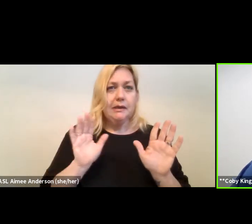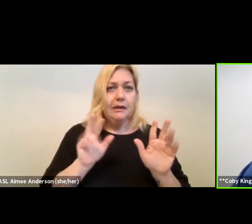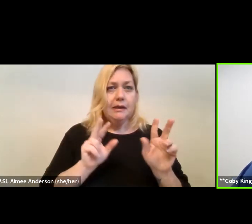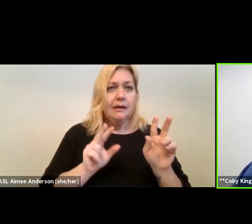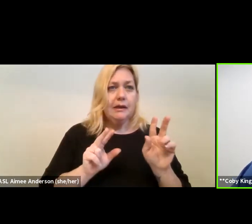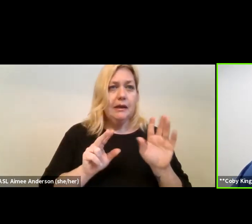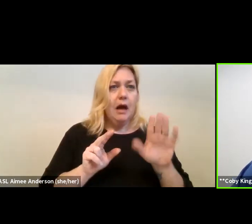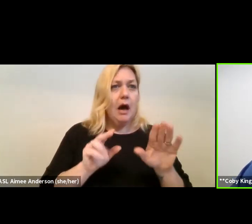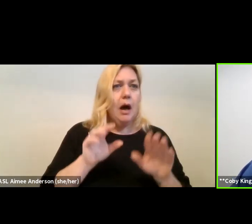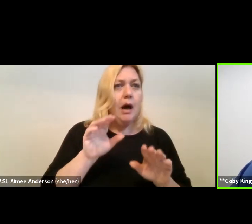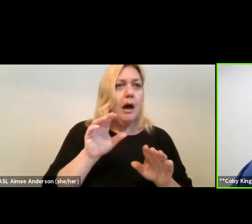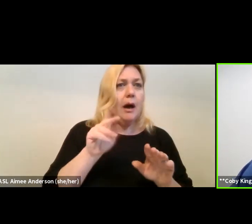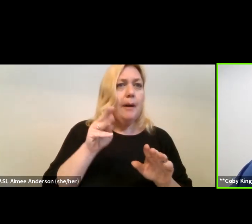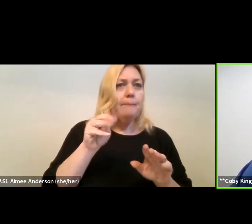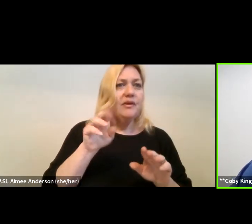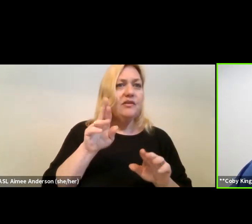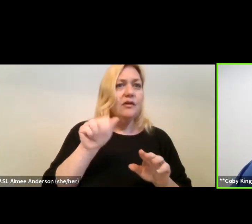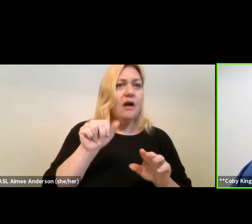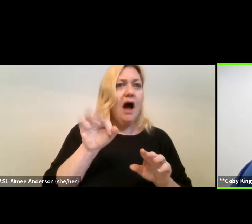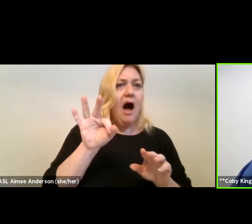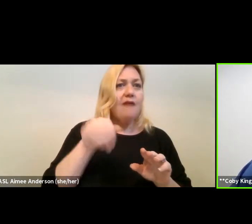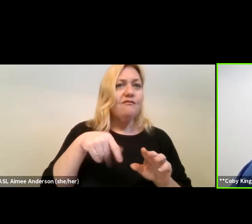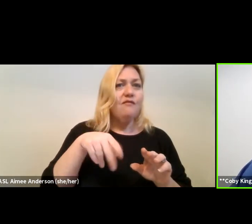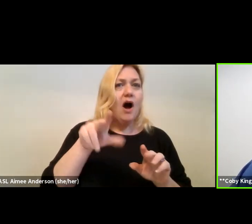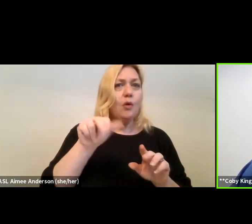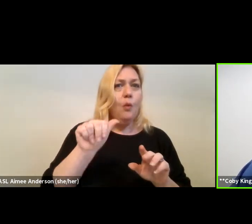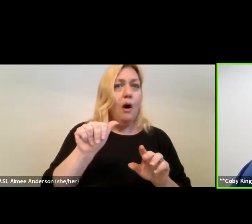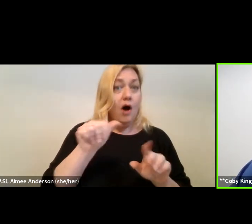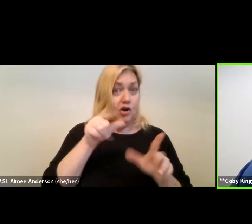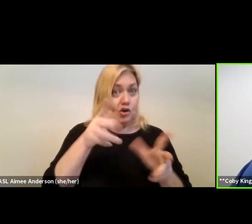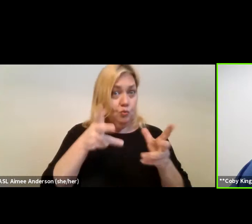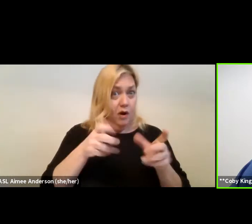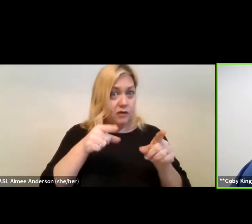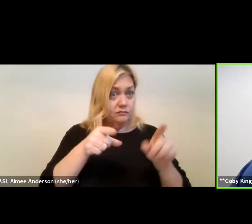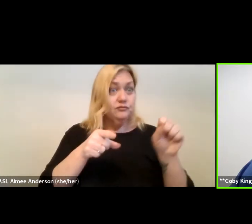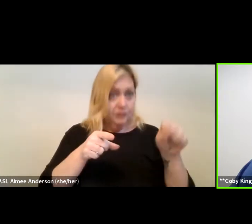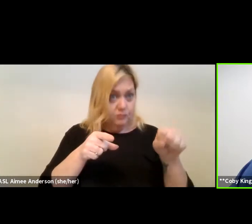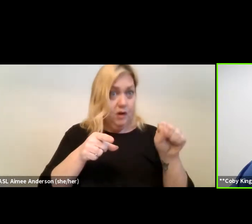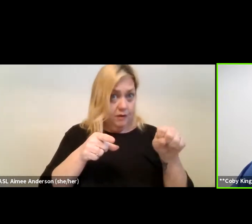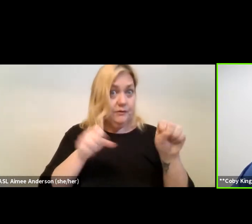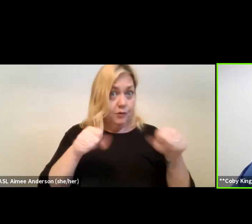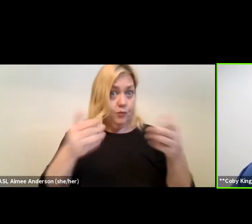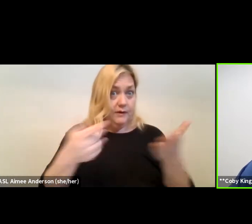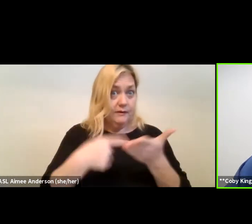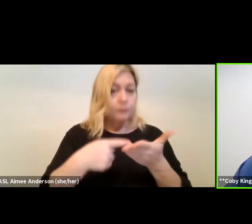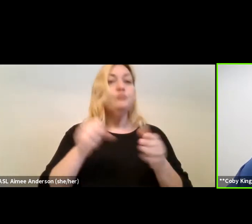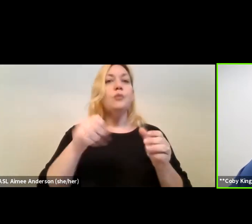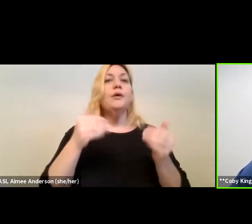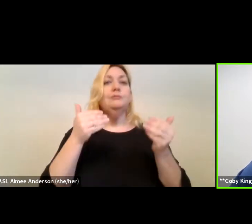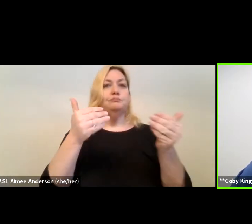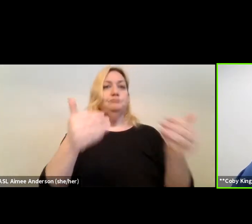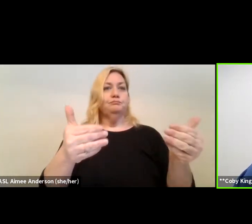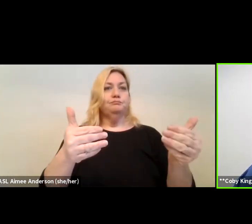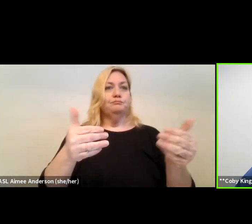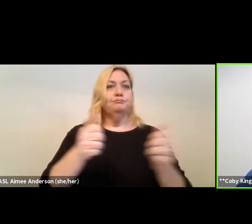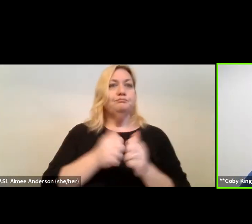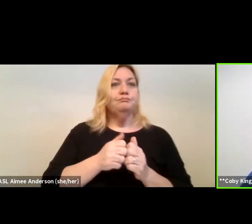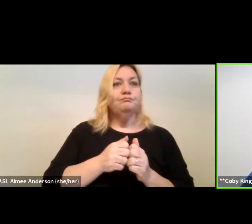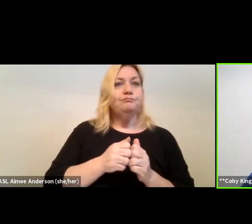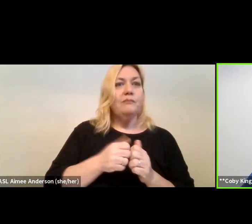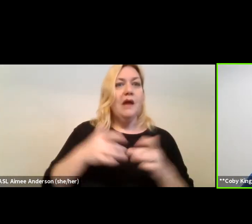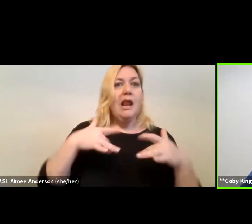Mr. Falco, are you? If you could nod, are you? Do you want to discuss? Okay, let's unmute Mr.